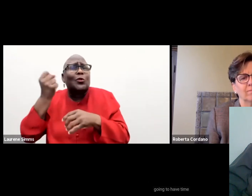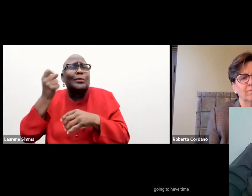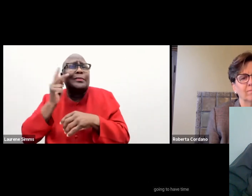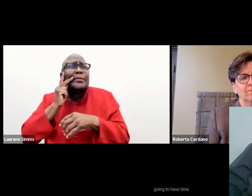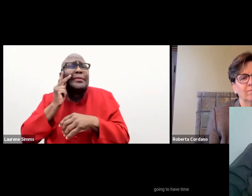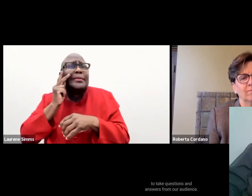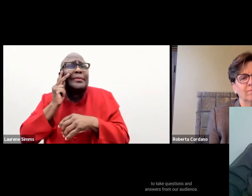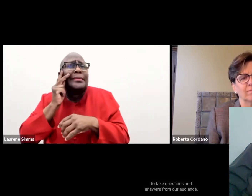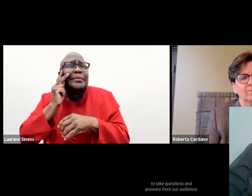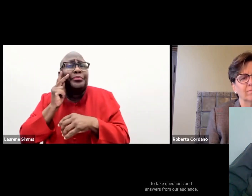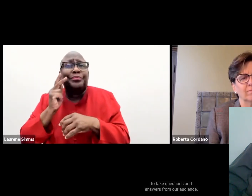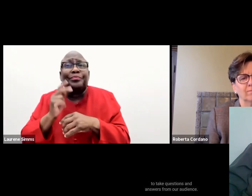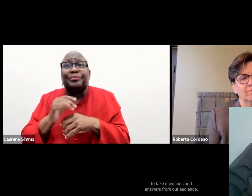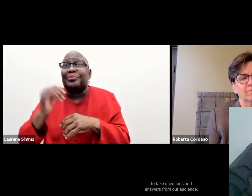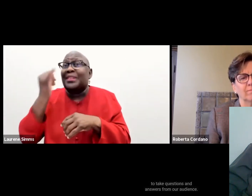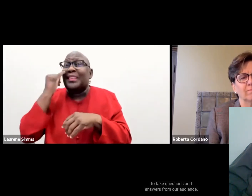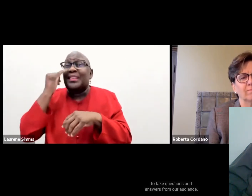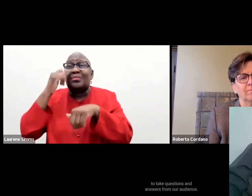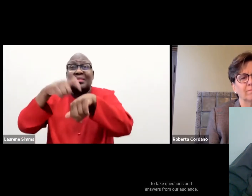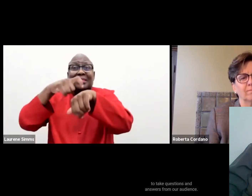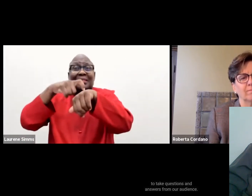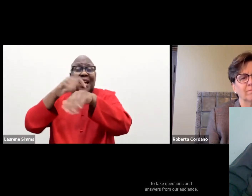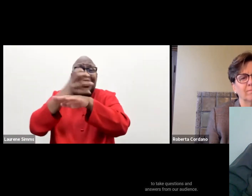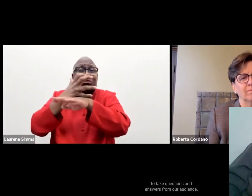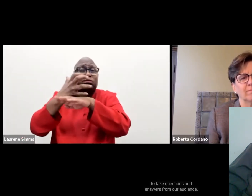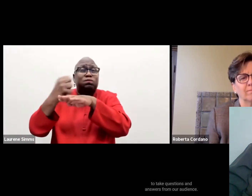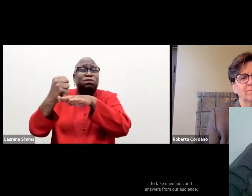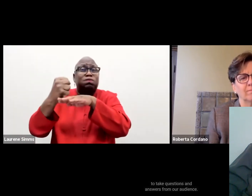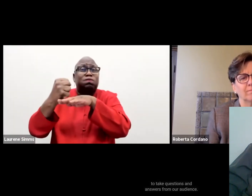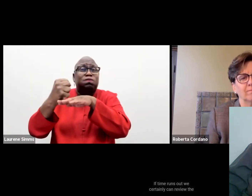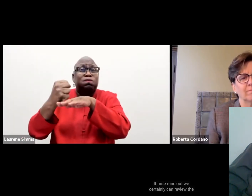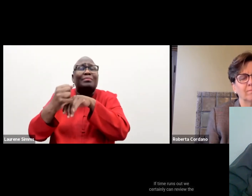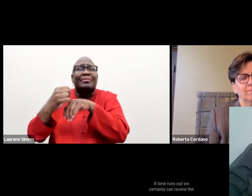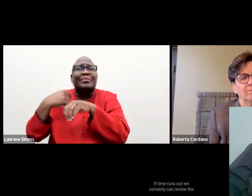So we will have a time for a question and answer at the end